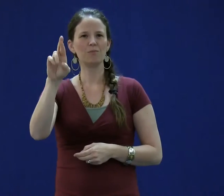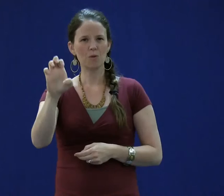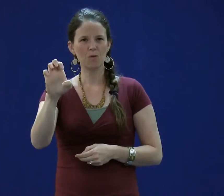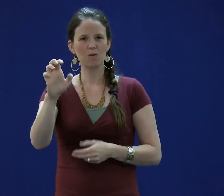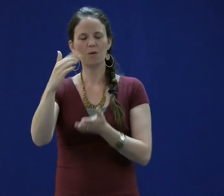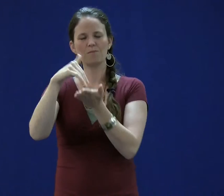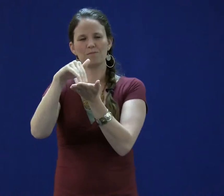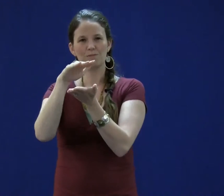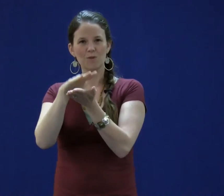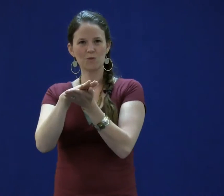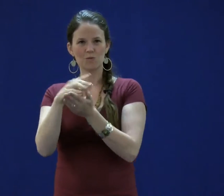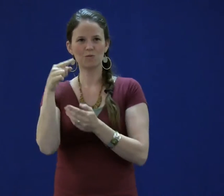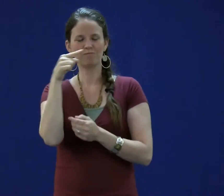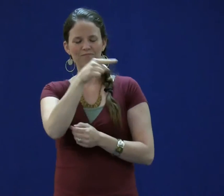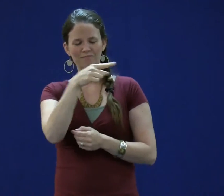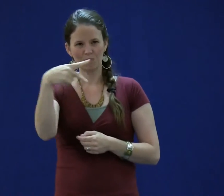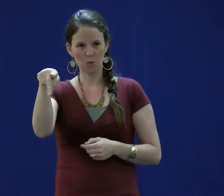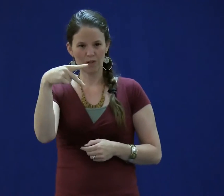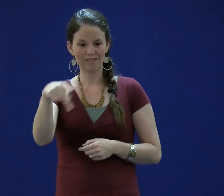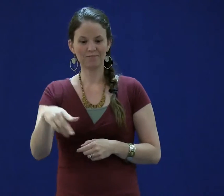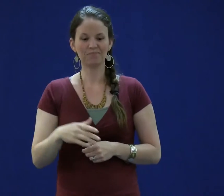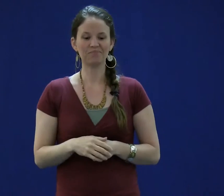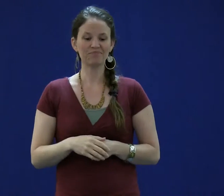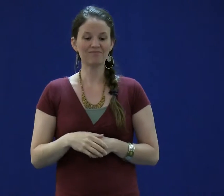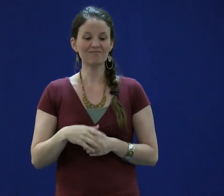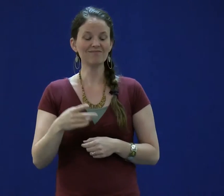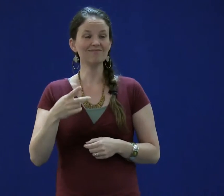Lyman Moore Middle School in Portland.